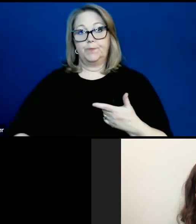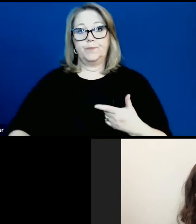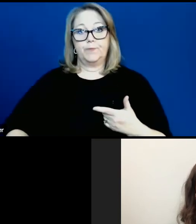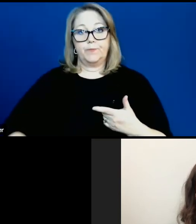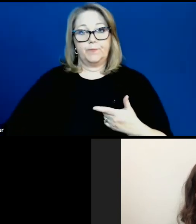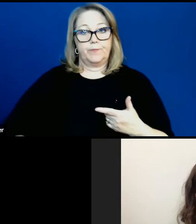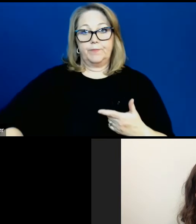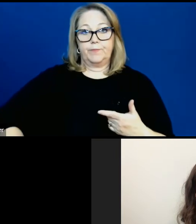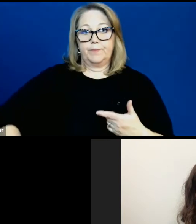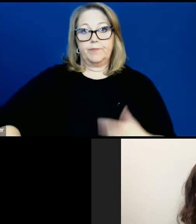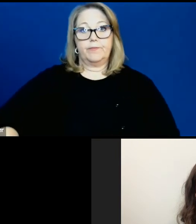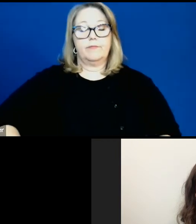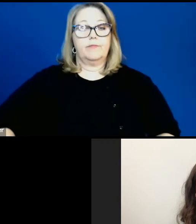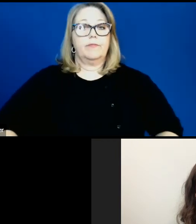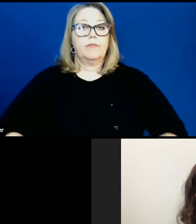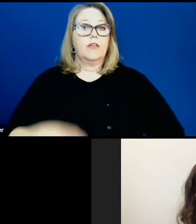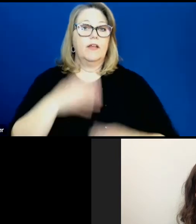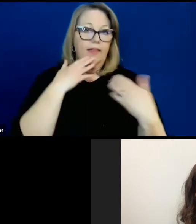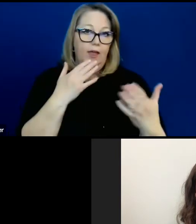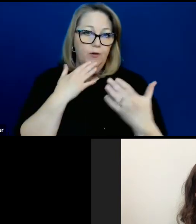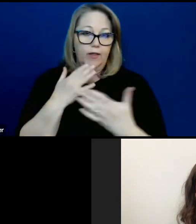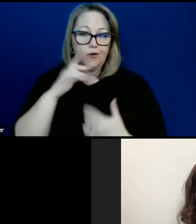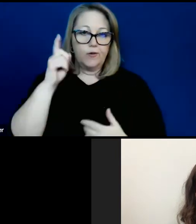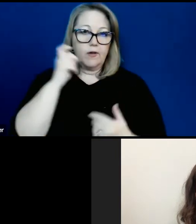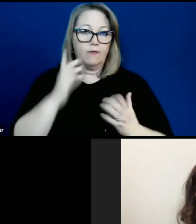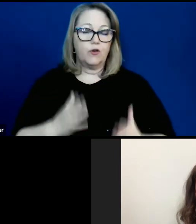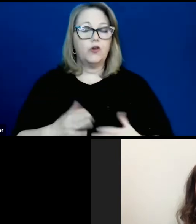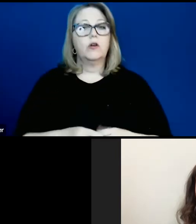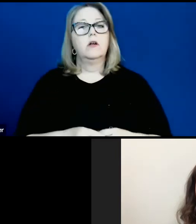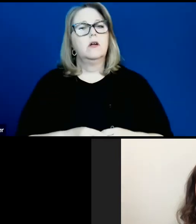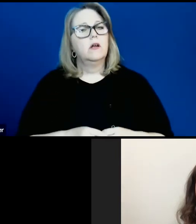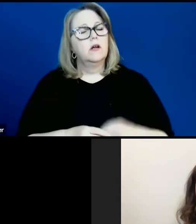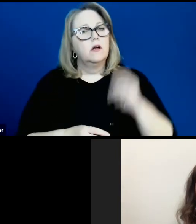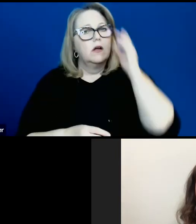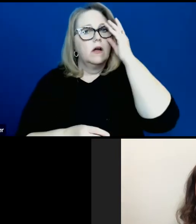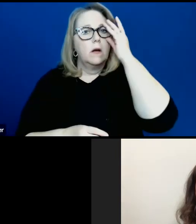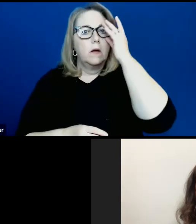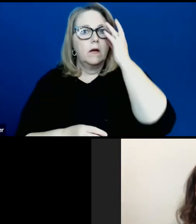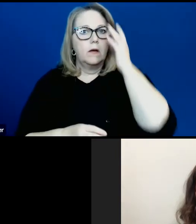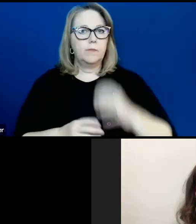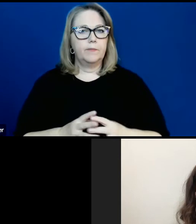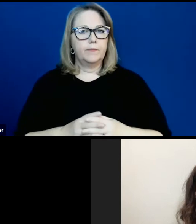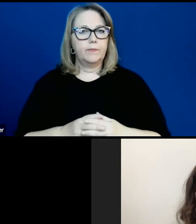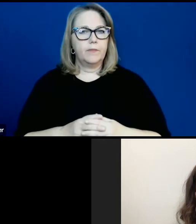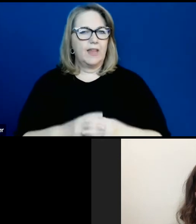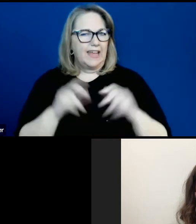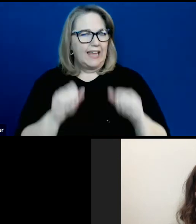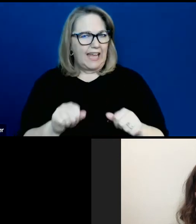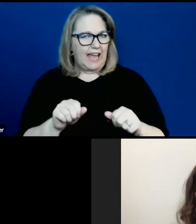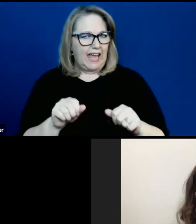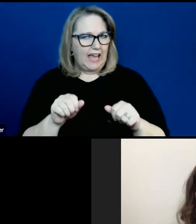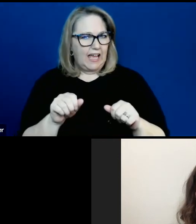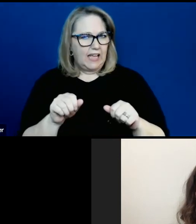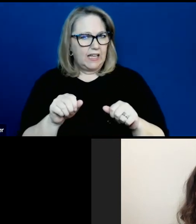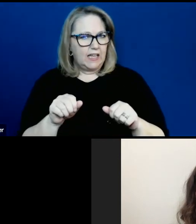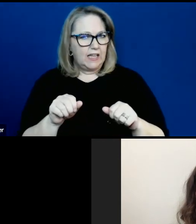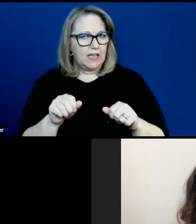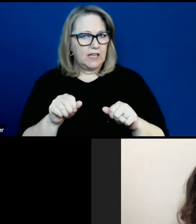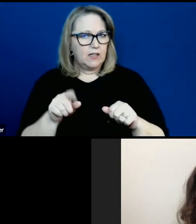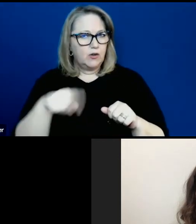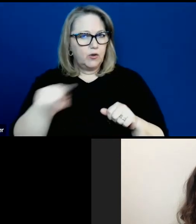Excellent. Thank you so much and thank you so much for doing this, Governor. I was wondering if we can get a location for the amount of